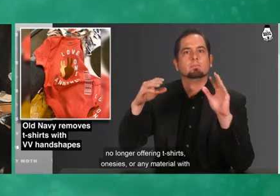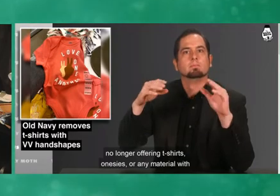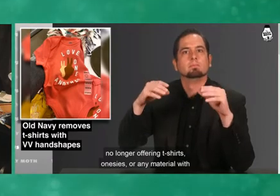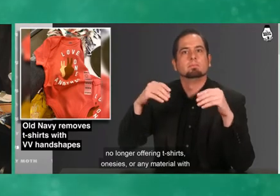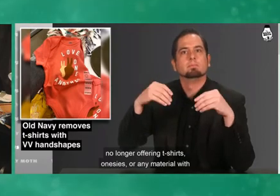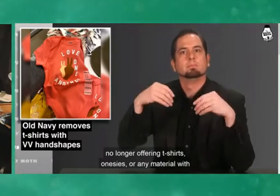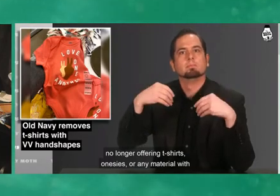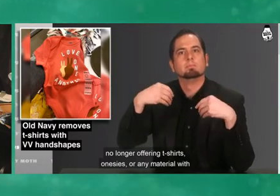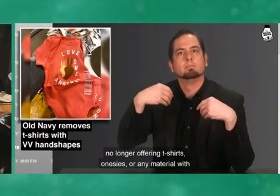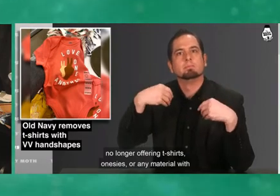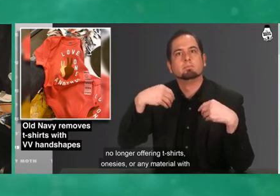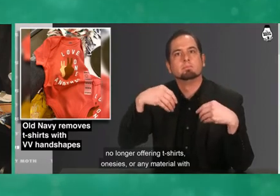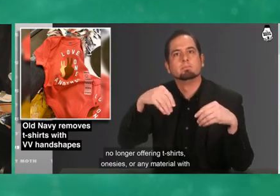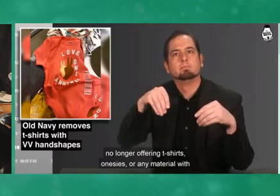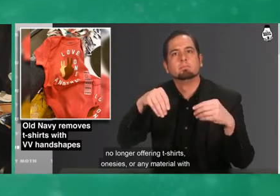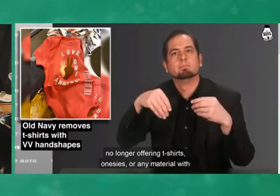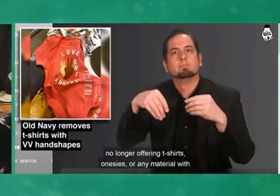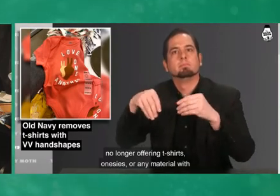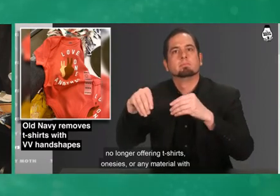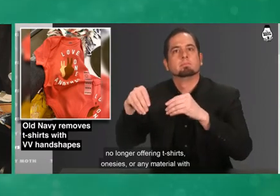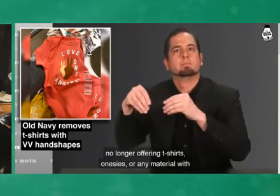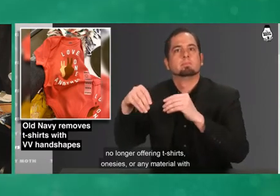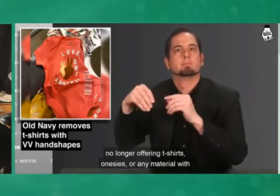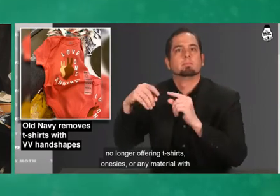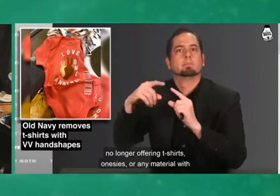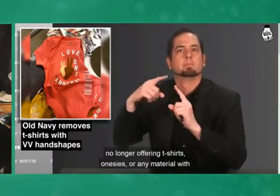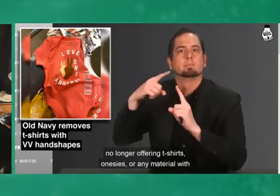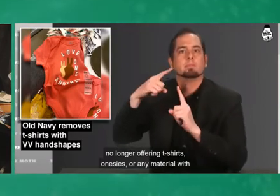there on that store.